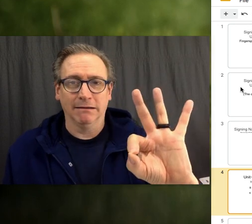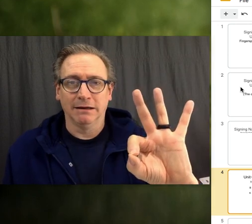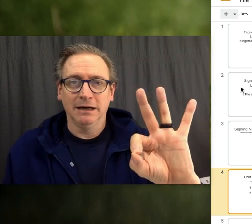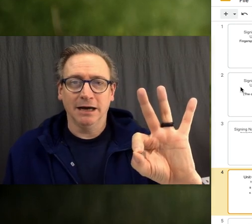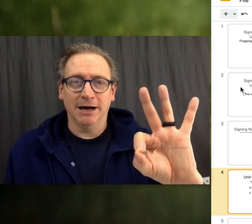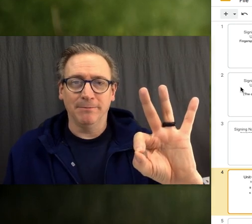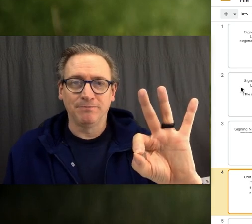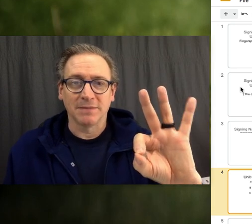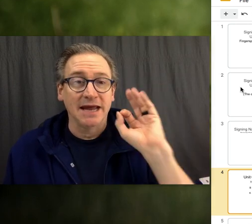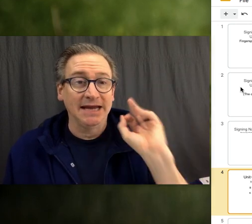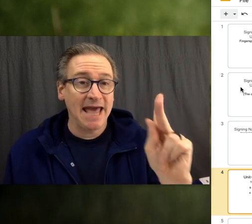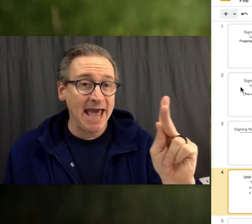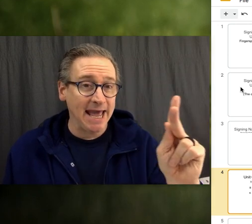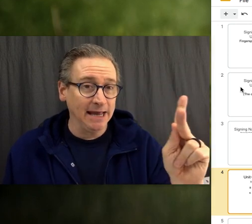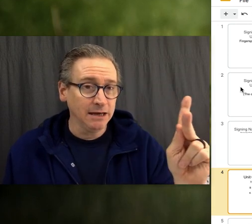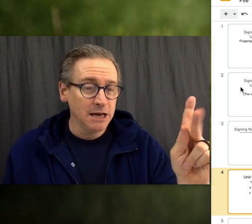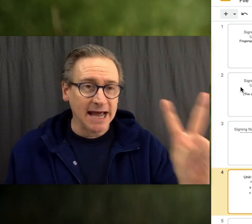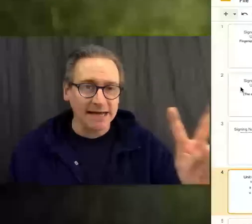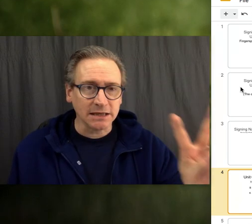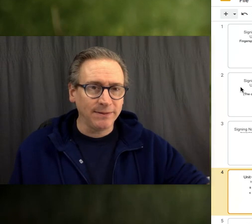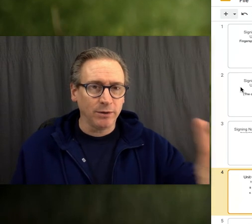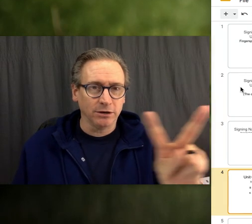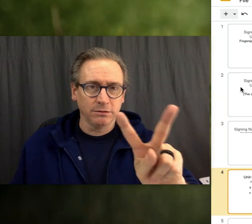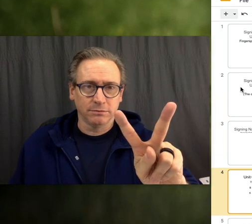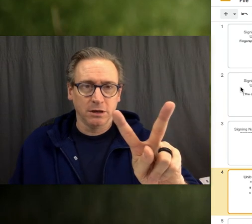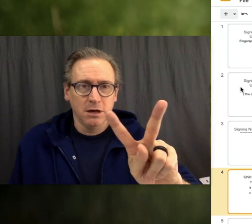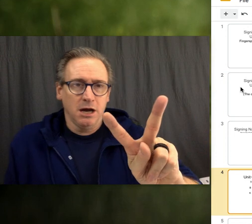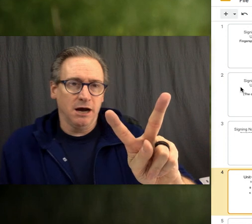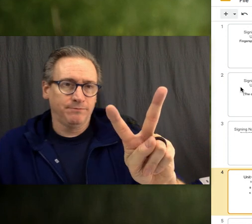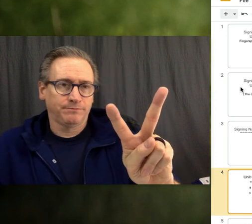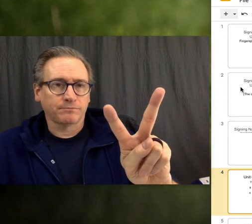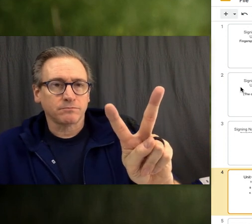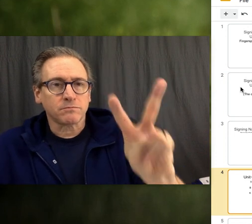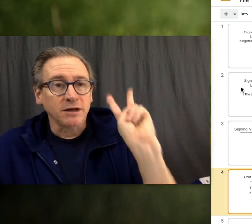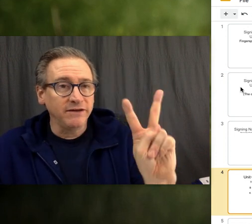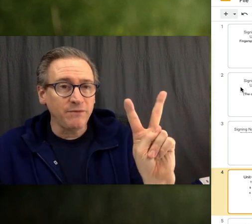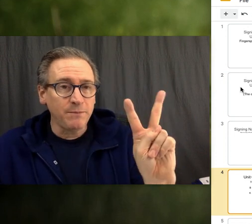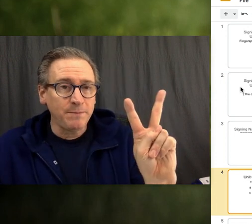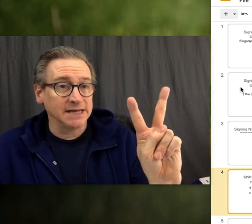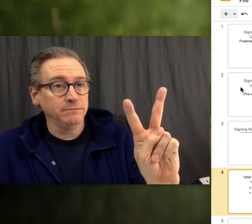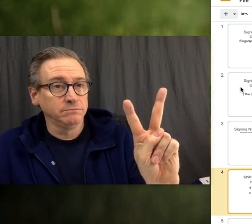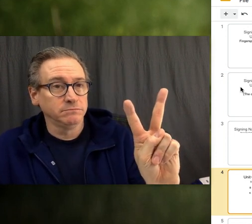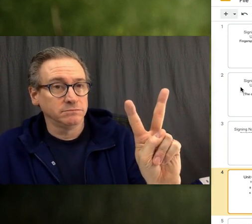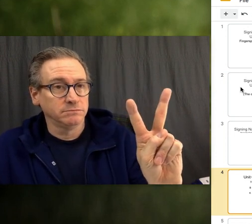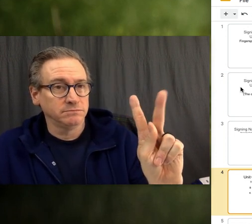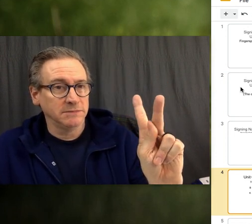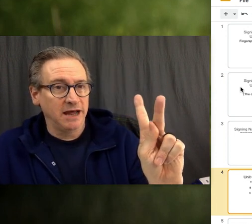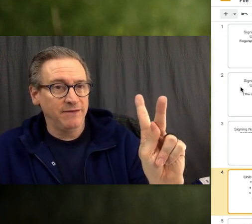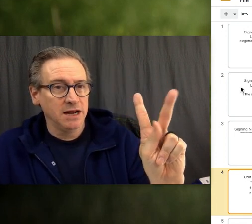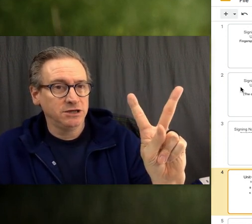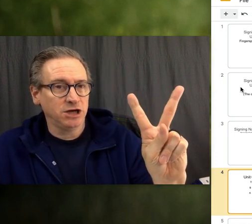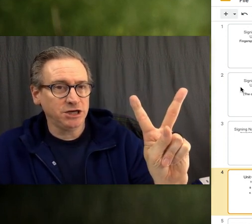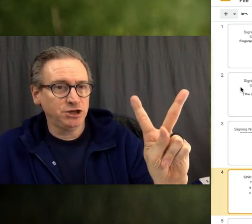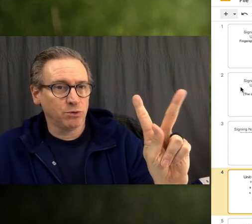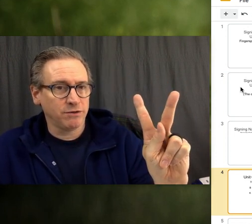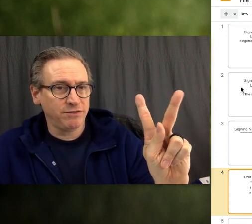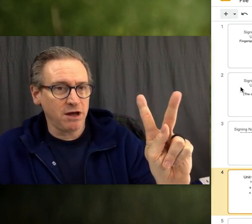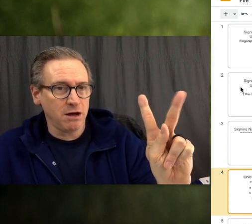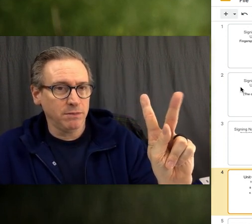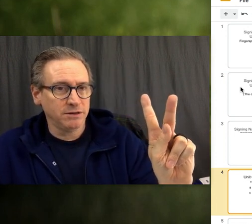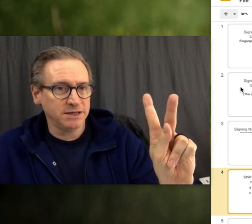Okay. K's a little bit weird. Give a peace sign, and then touch